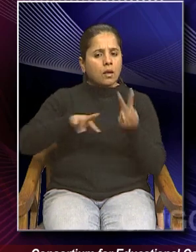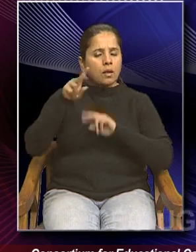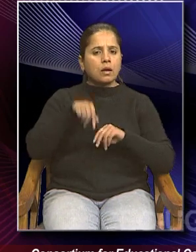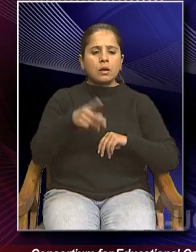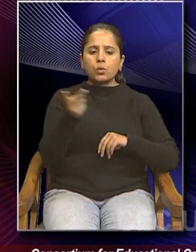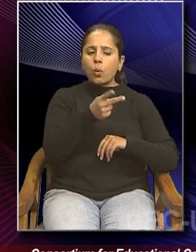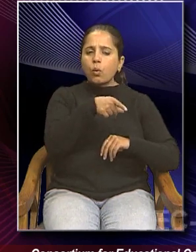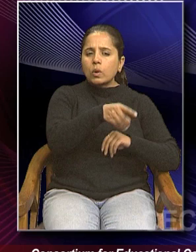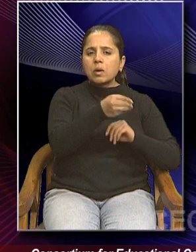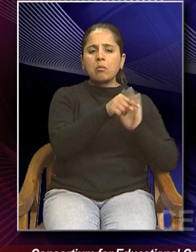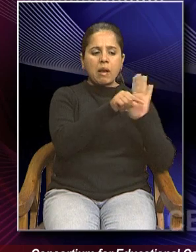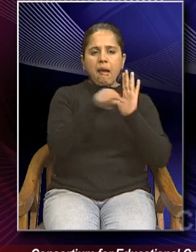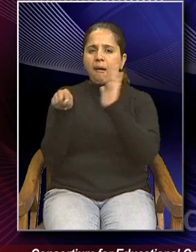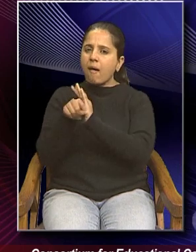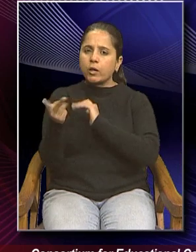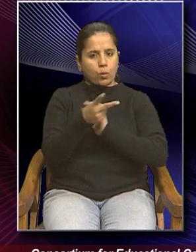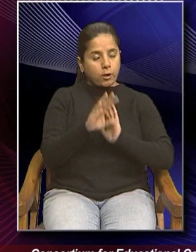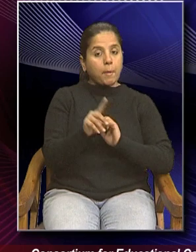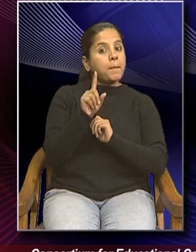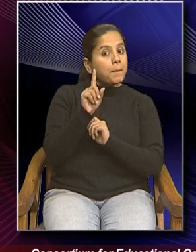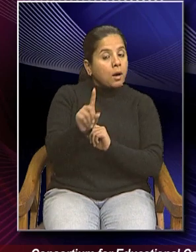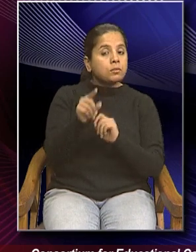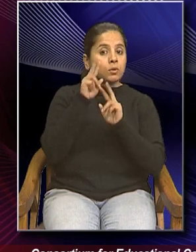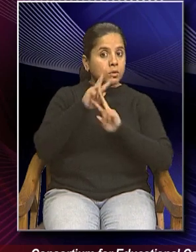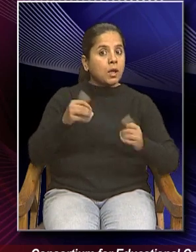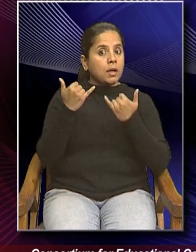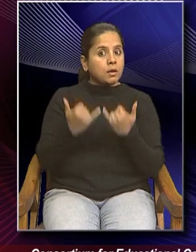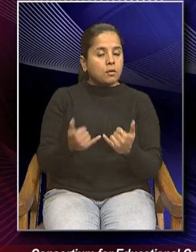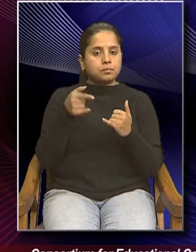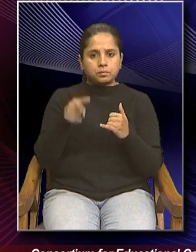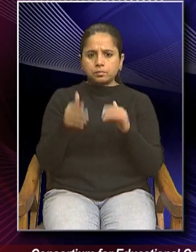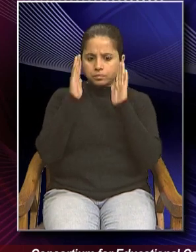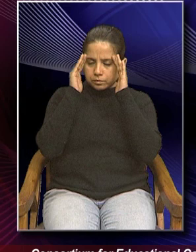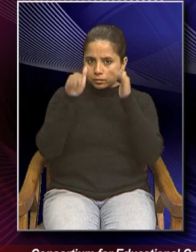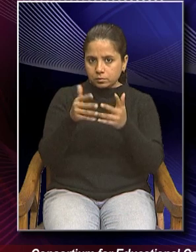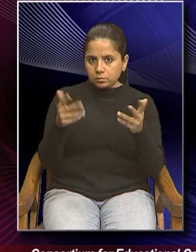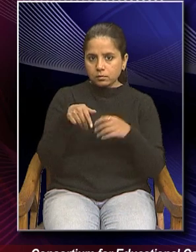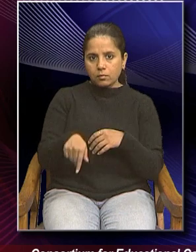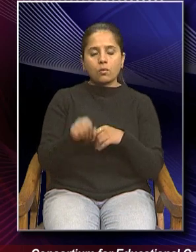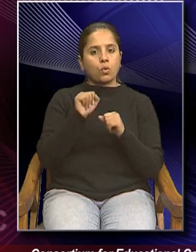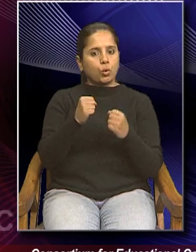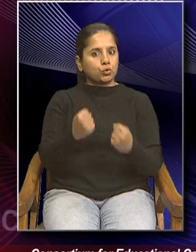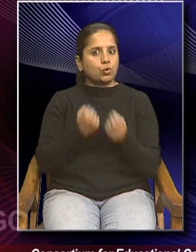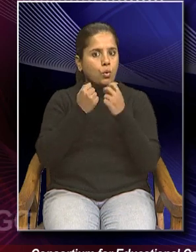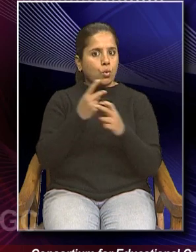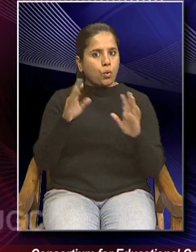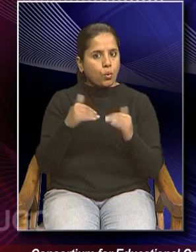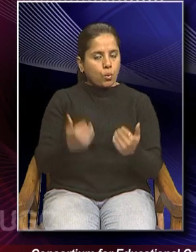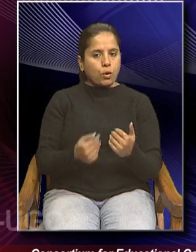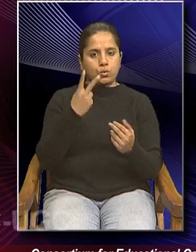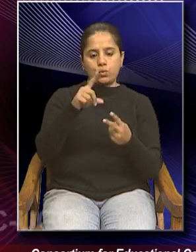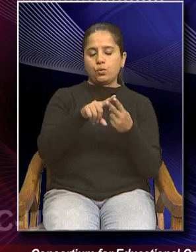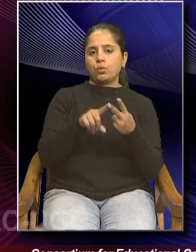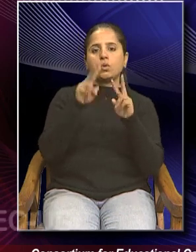each approach. However, researchers now emphasize the unique strengths of these two